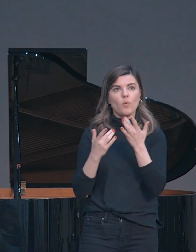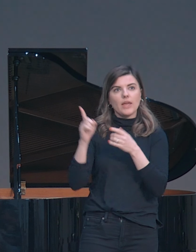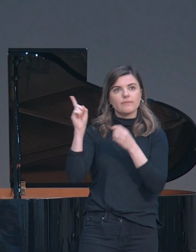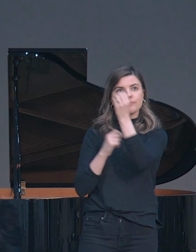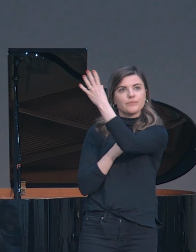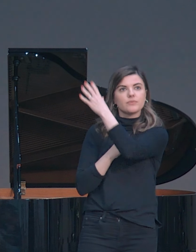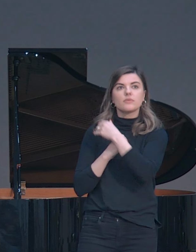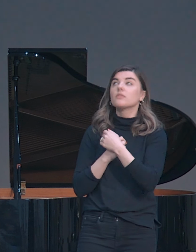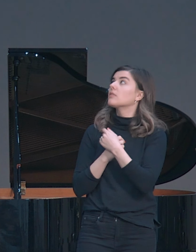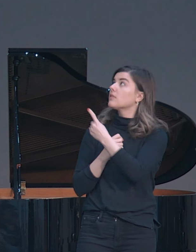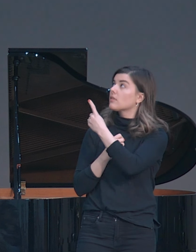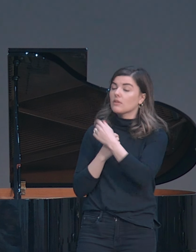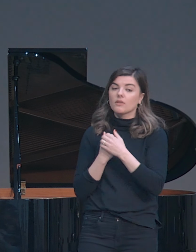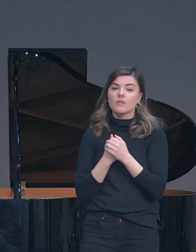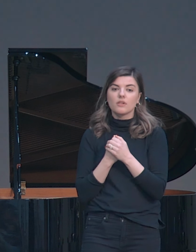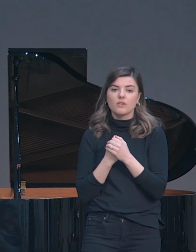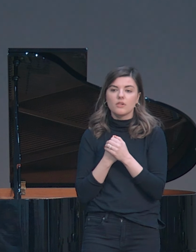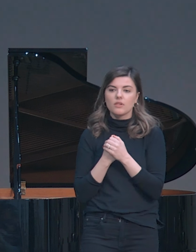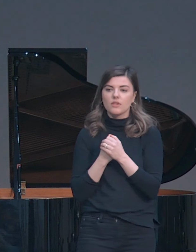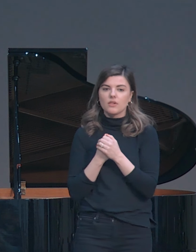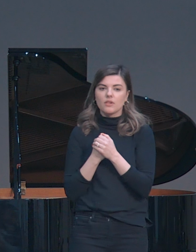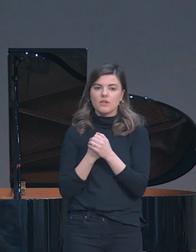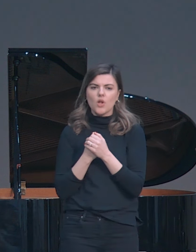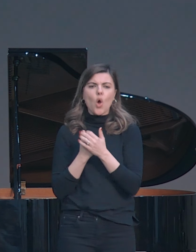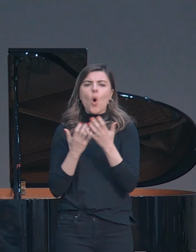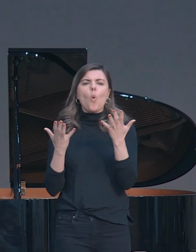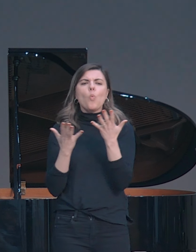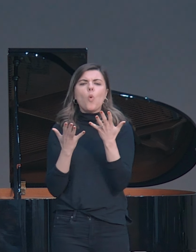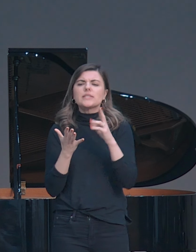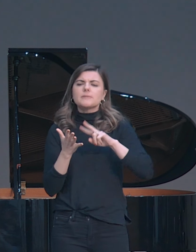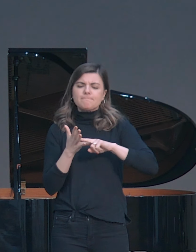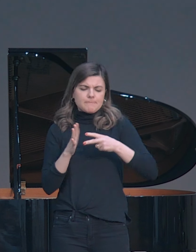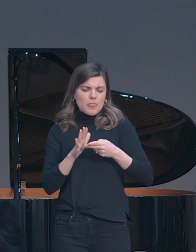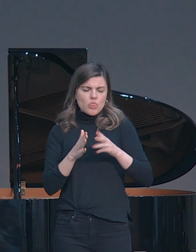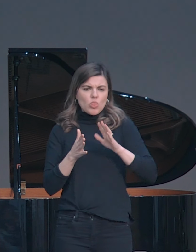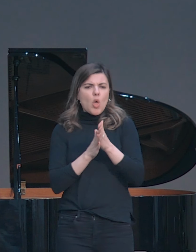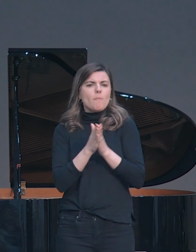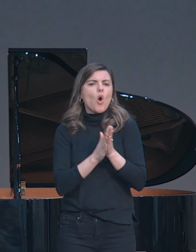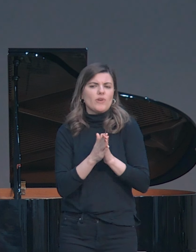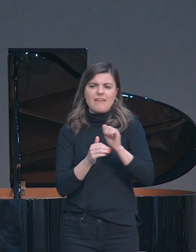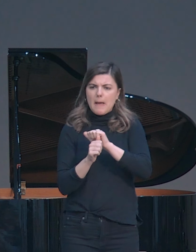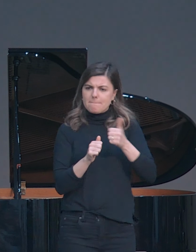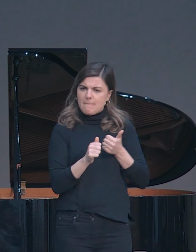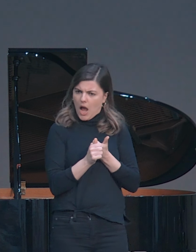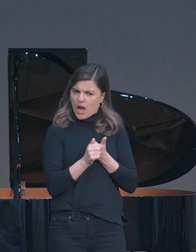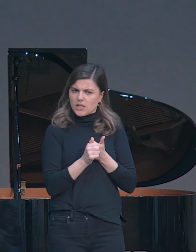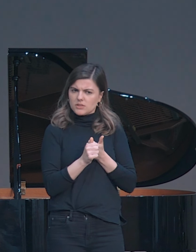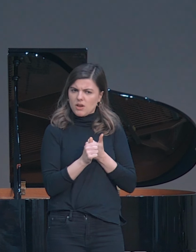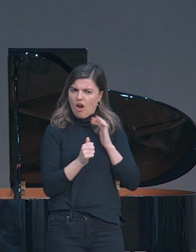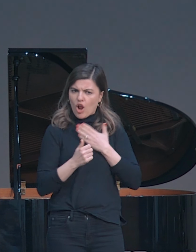you. What is the motive behind the way we are to live?